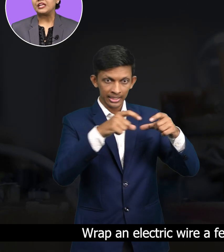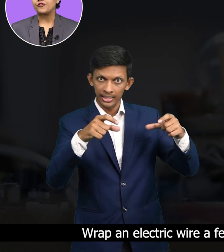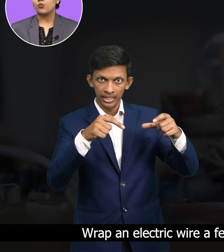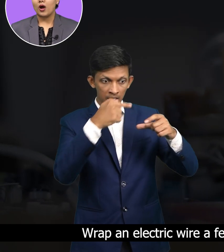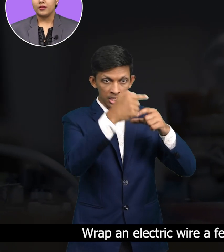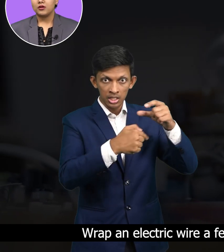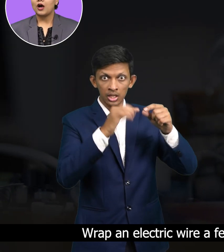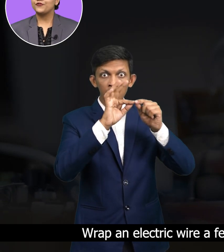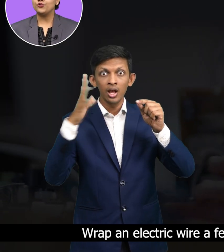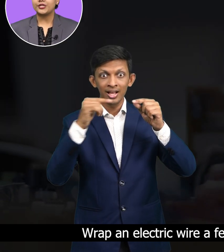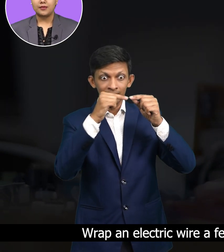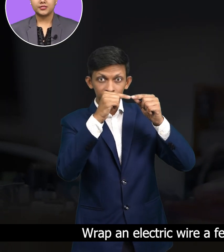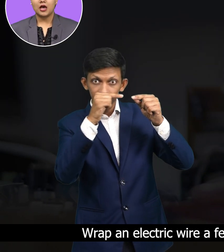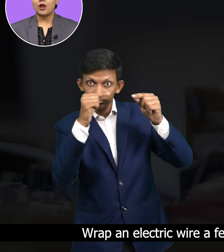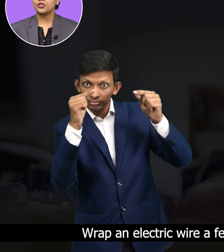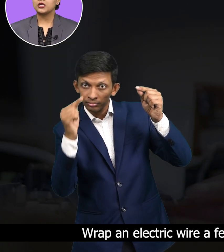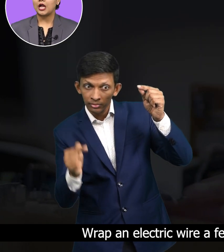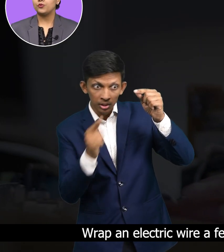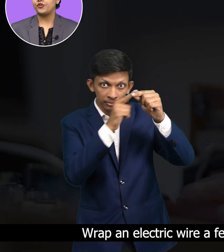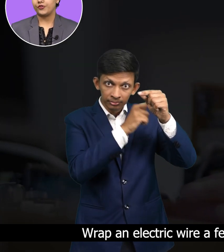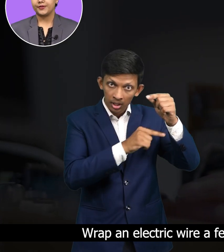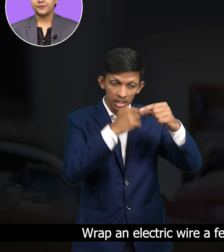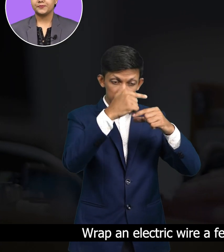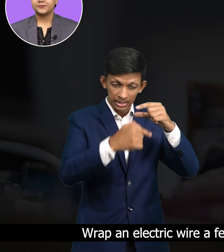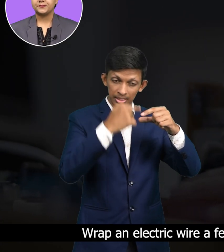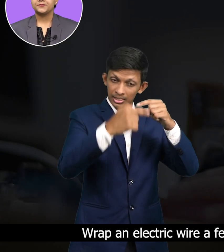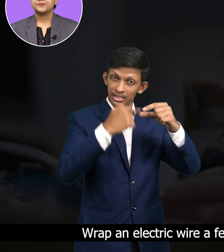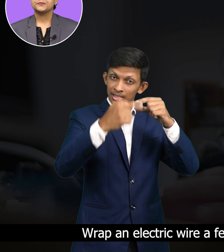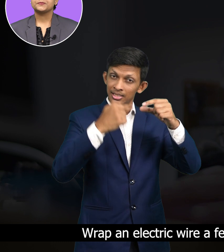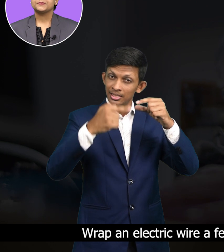Wrap an electric wire a few times around the cardboard tray.